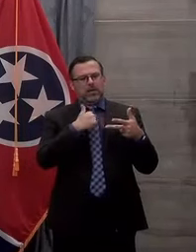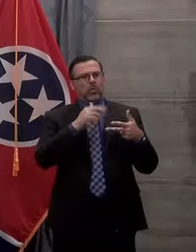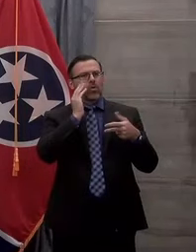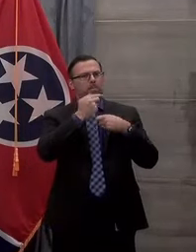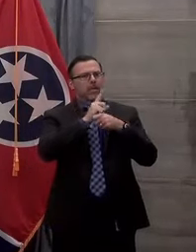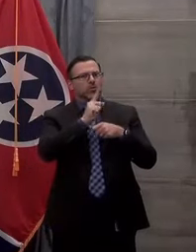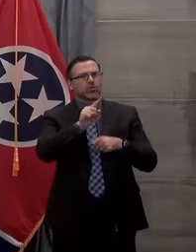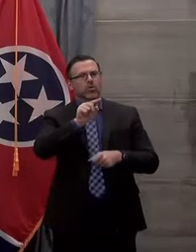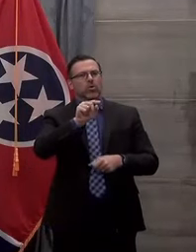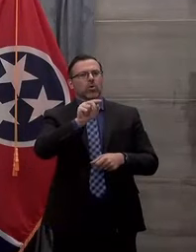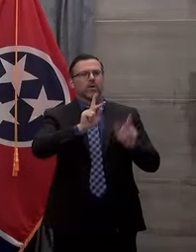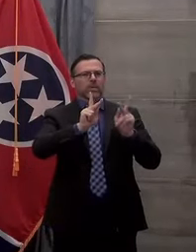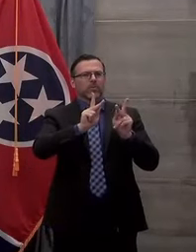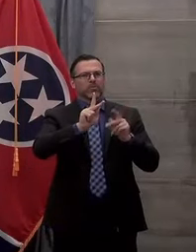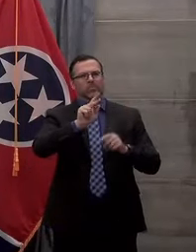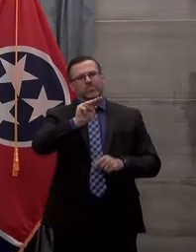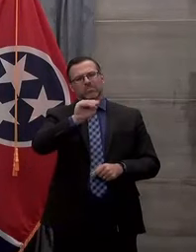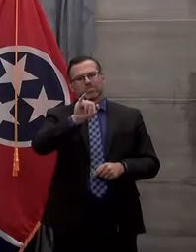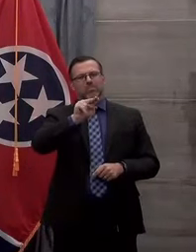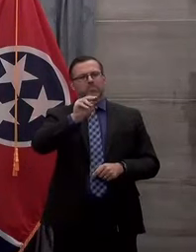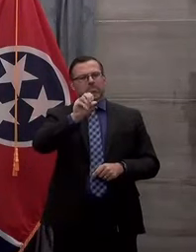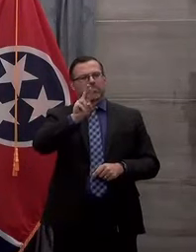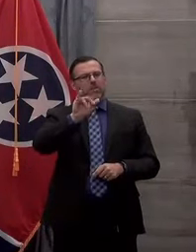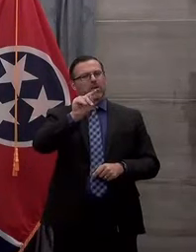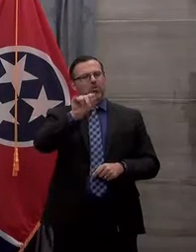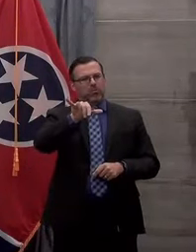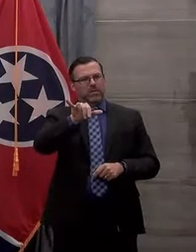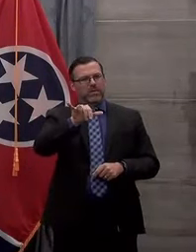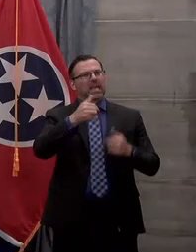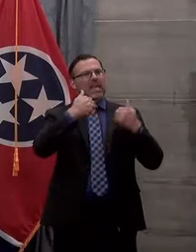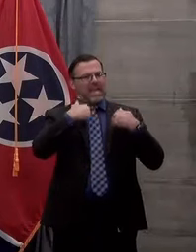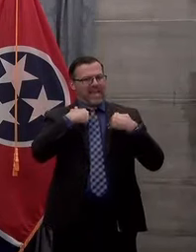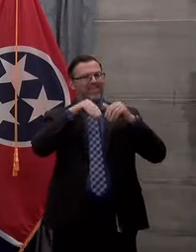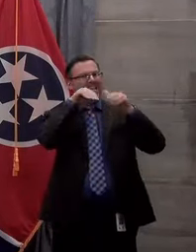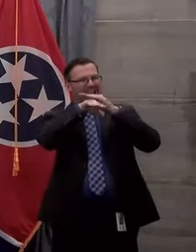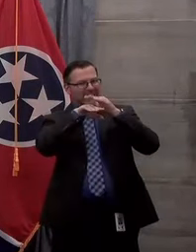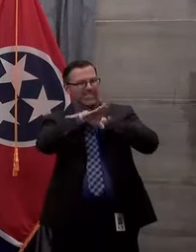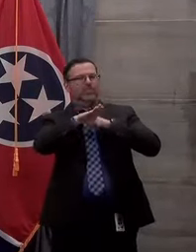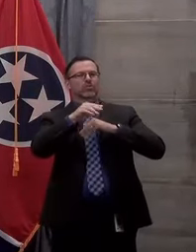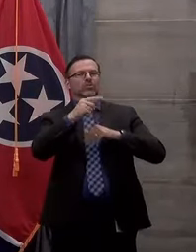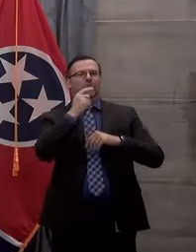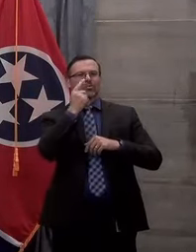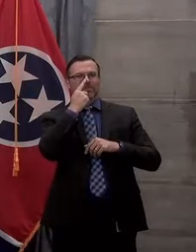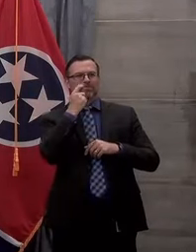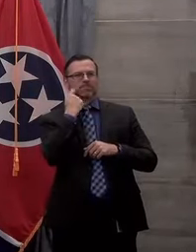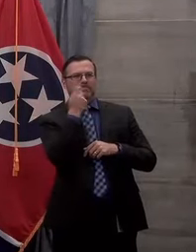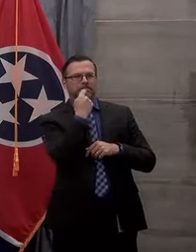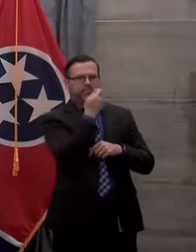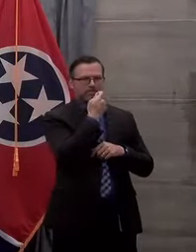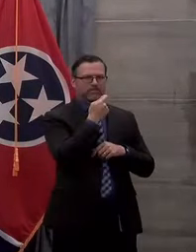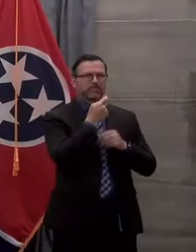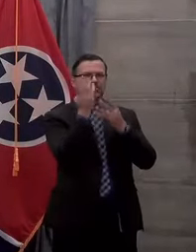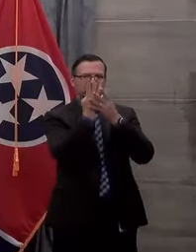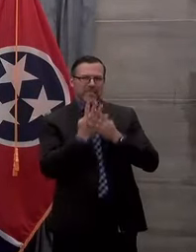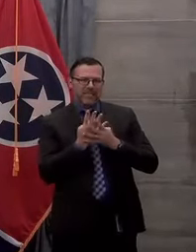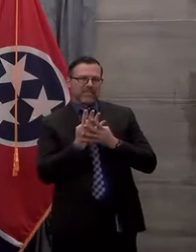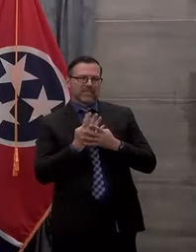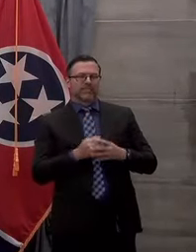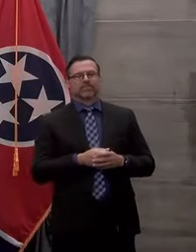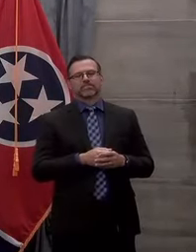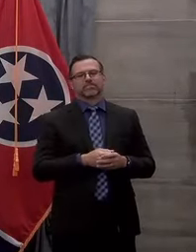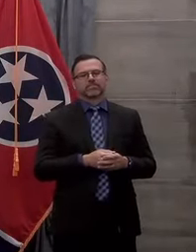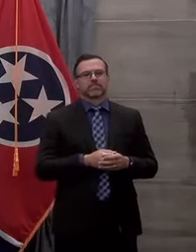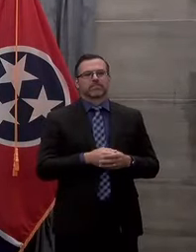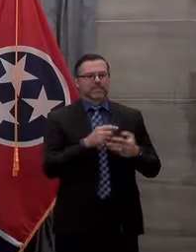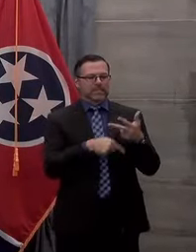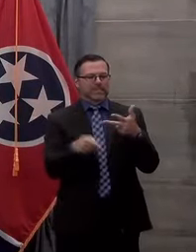minority communities receive the testing and the treatment that is necessary in the midst of this pandemic. Our nursing